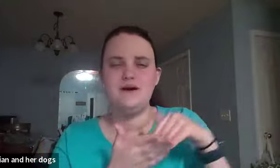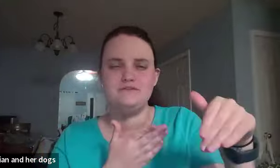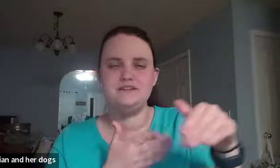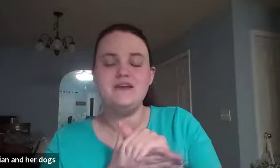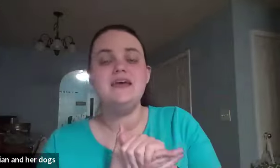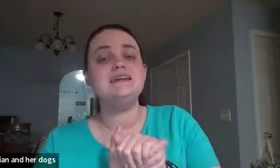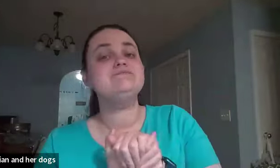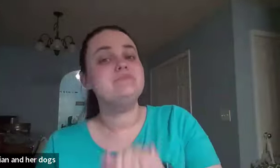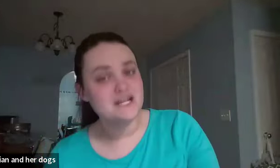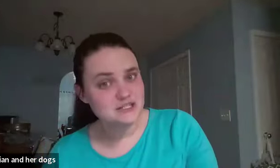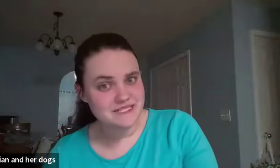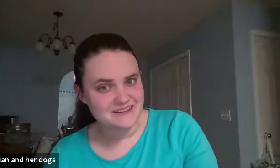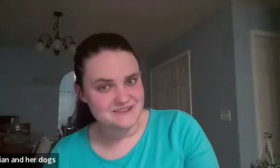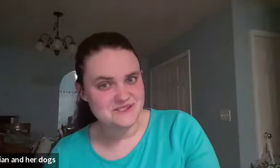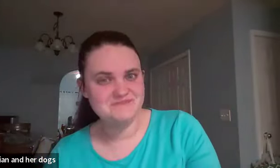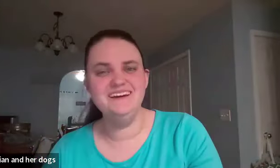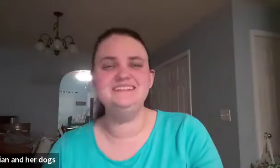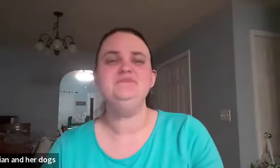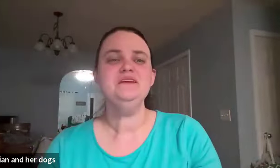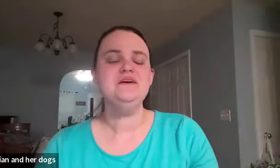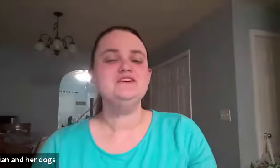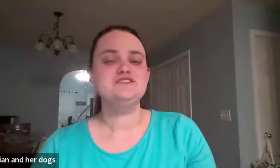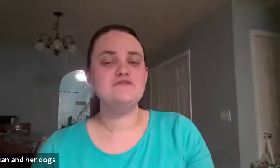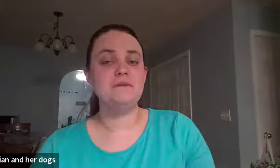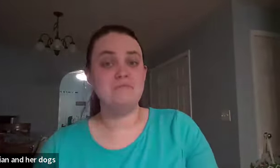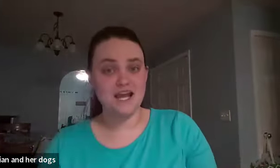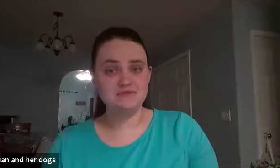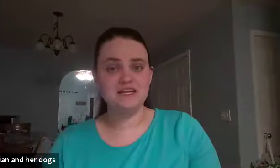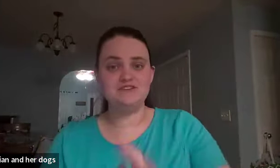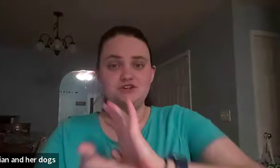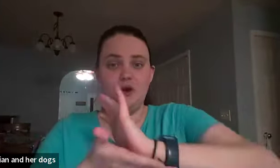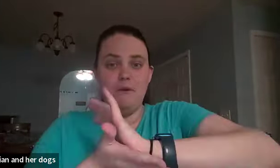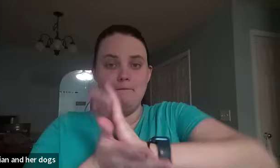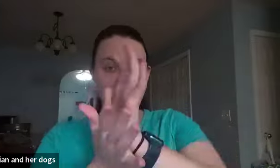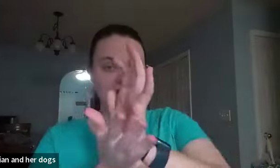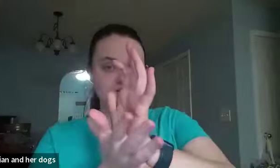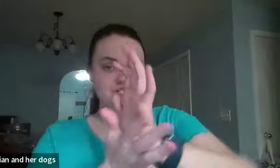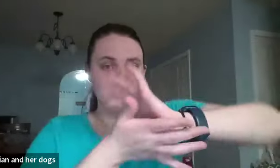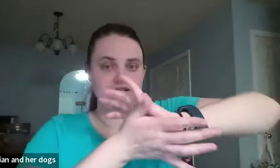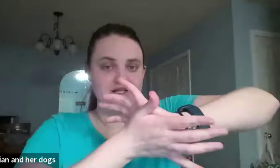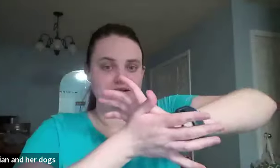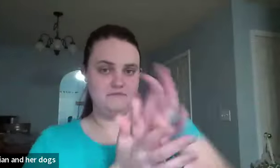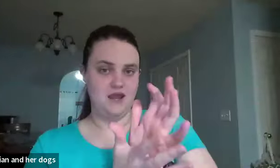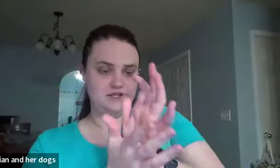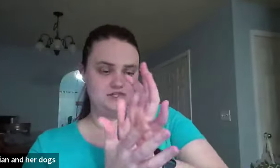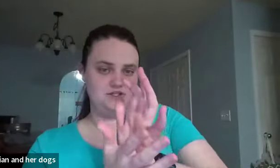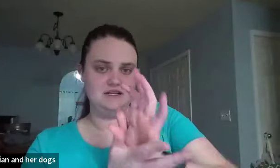it often enough. Is mashed potatoes. So for mashed potatoes, you go mash. It's